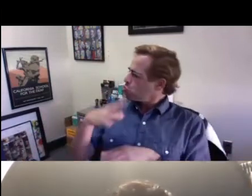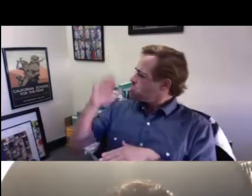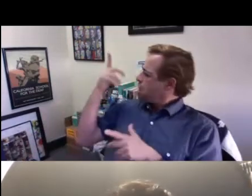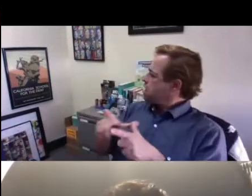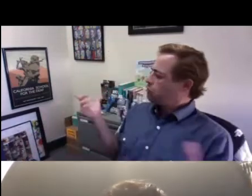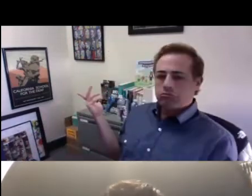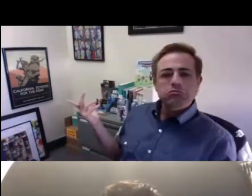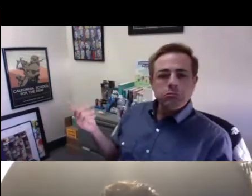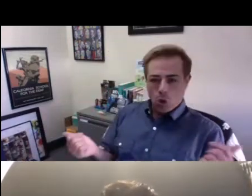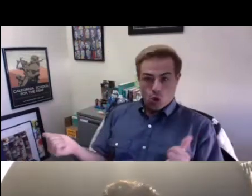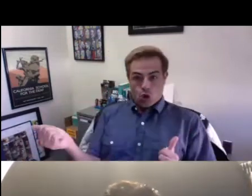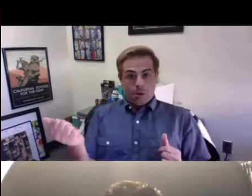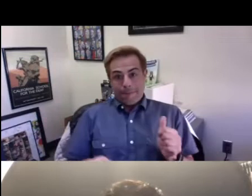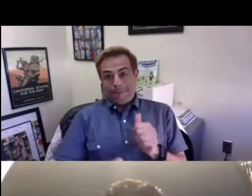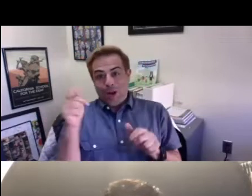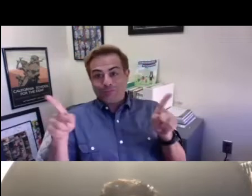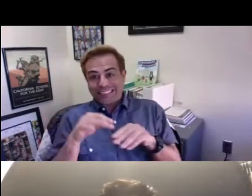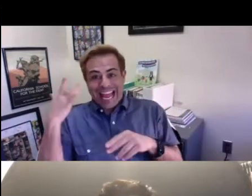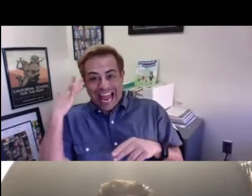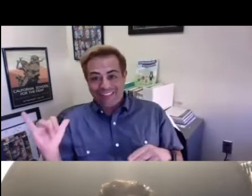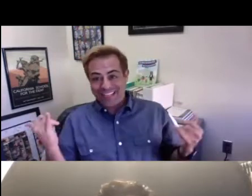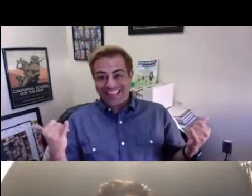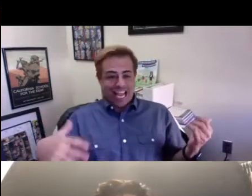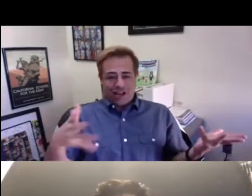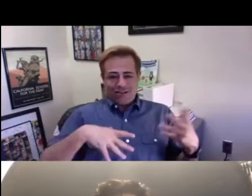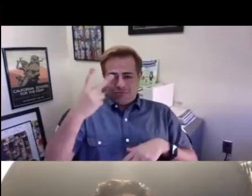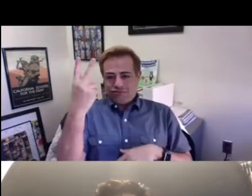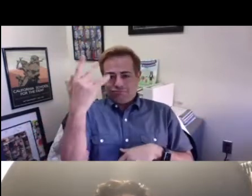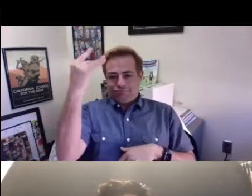Francis Grosjean, probably not pronouncing that right,